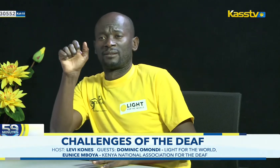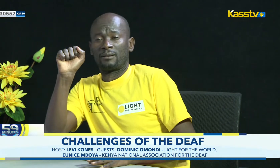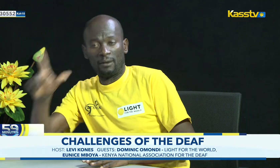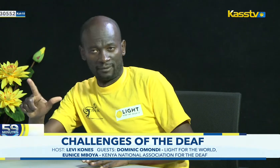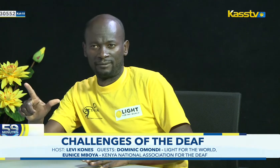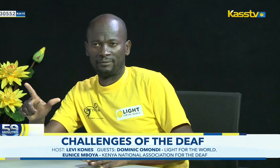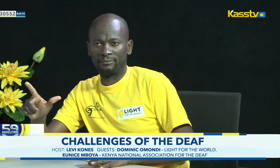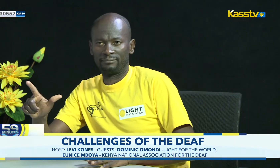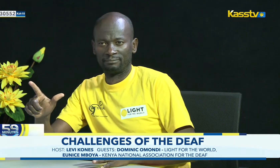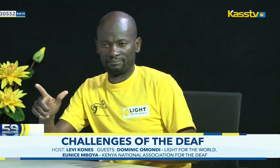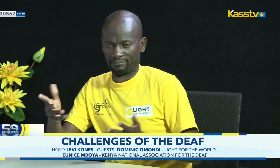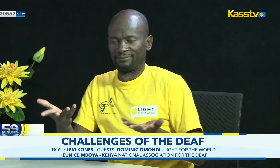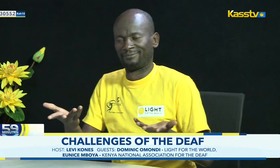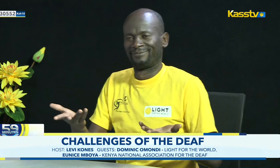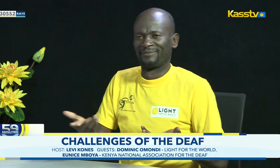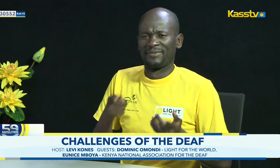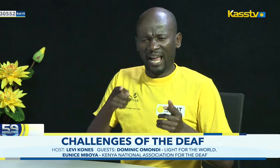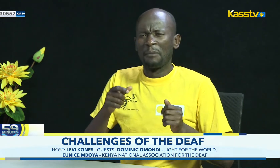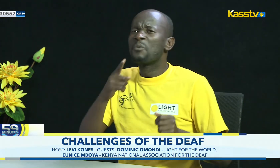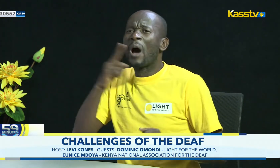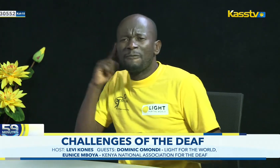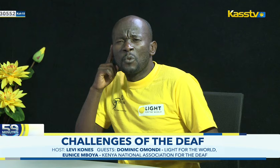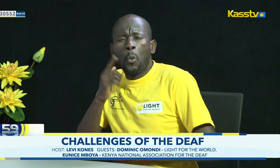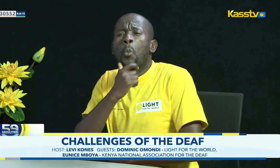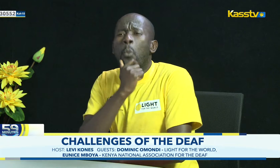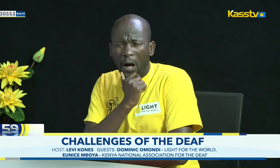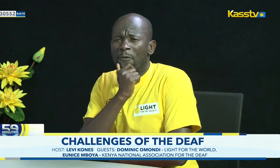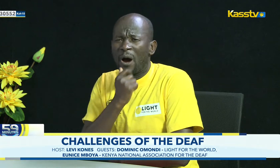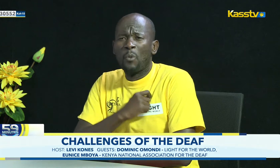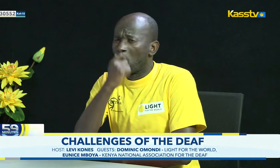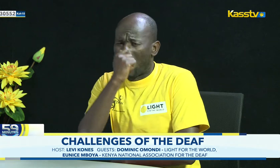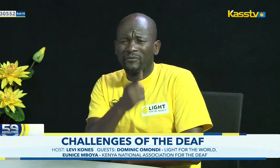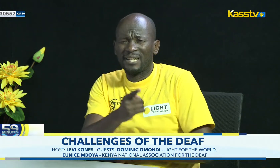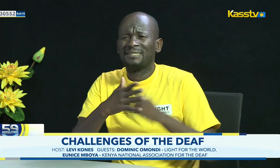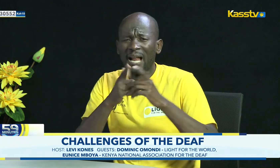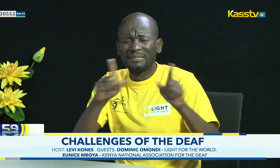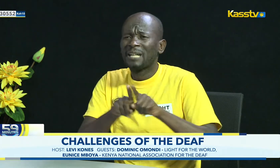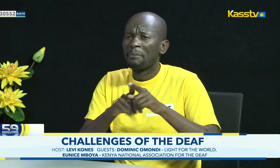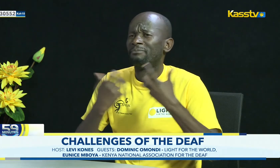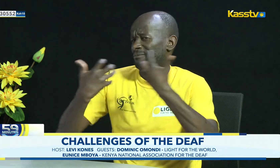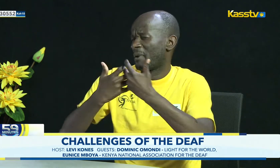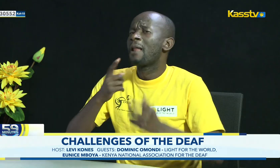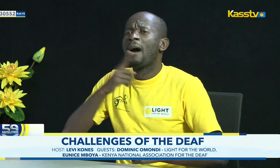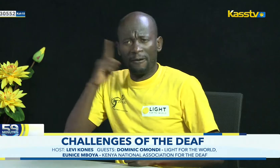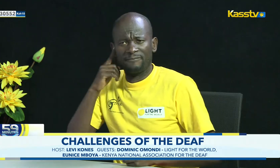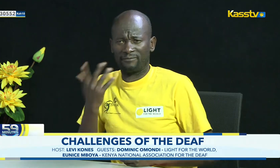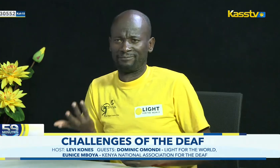other, the sibling who is 9 years old is very, very proficient in Kenyan Sign Language. And a lot of